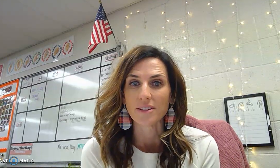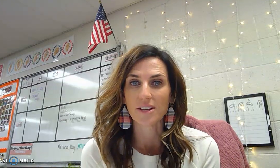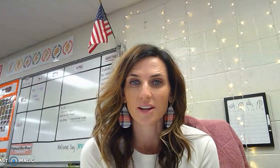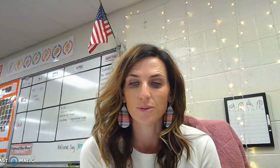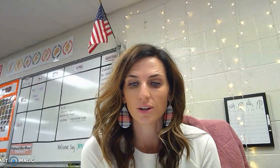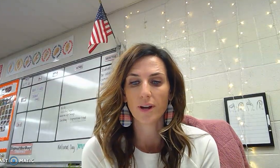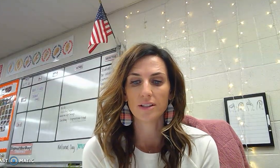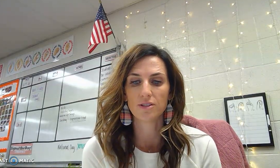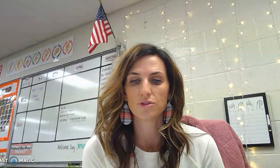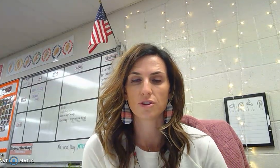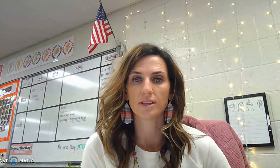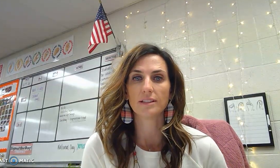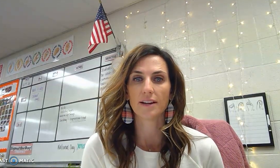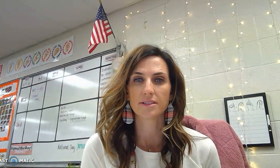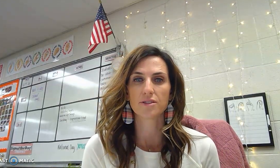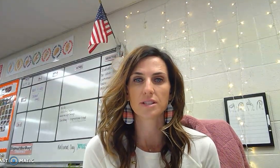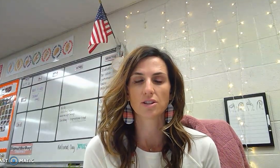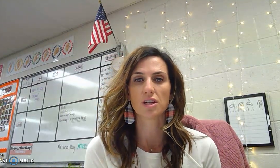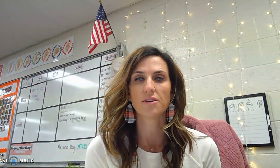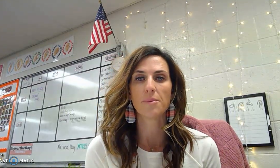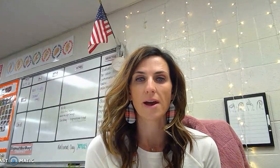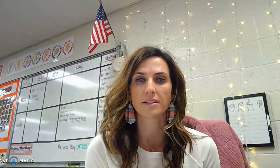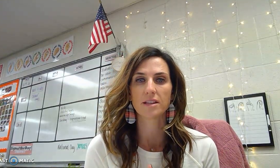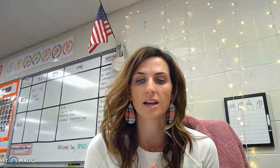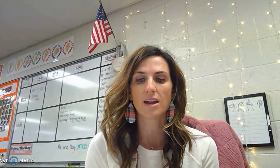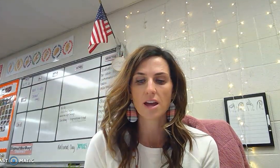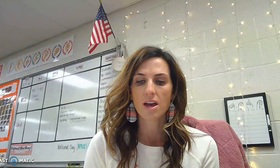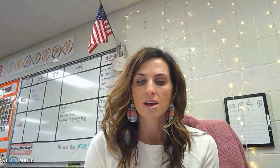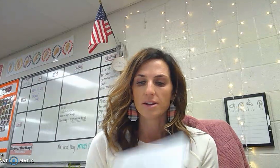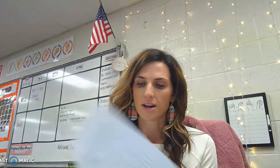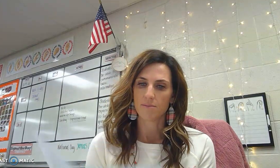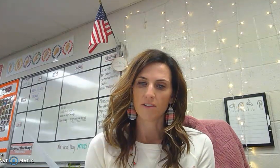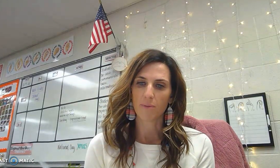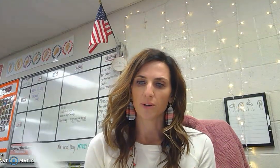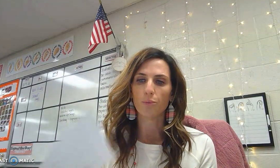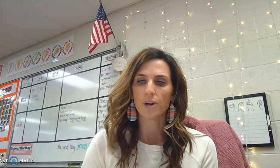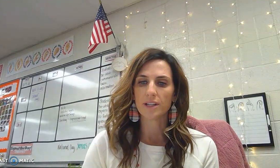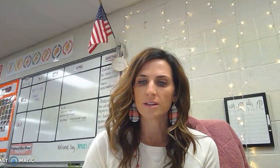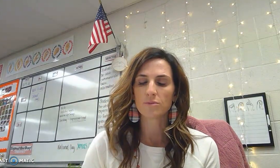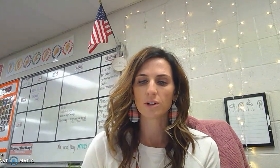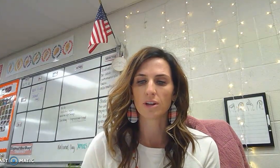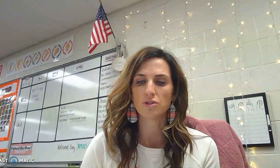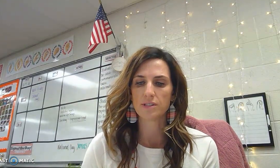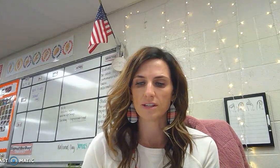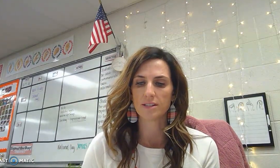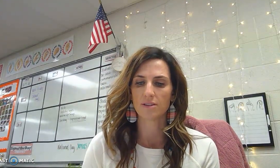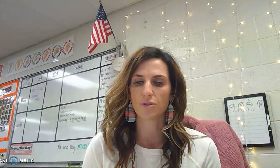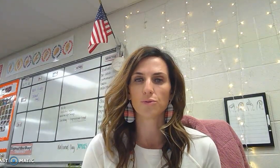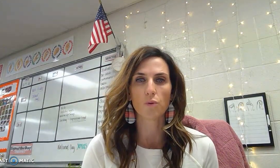Okay, today we are ready to start the last little section on the back side of part 1. We're going to do sit down through